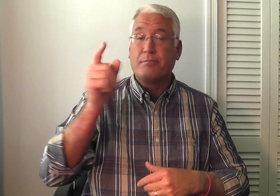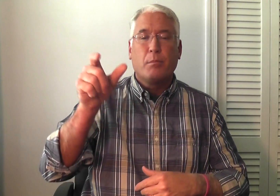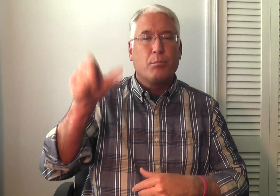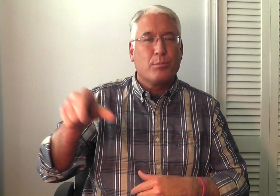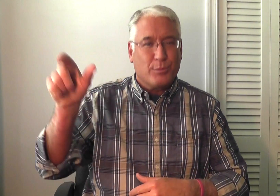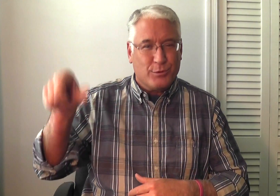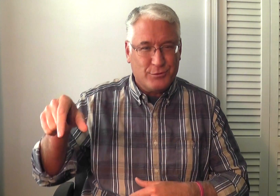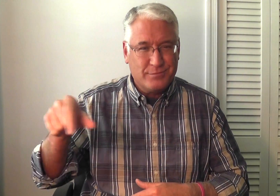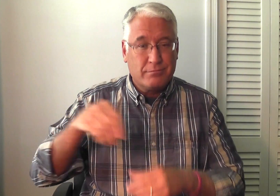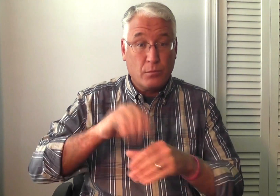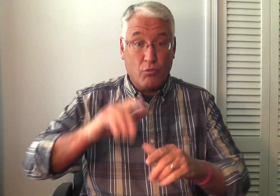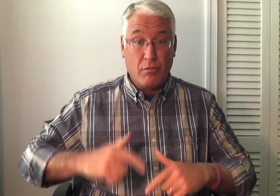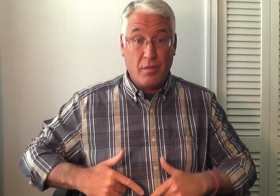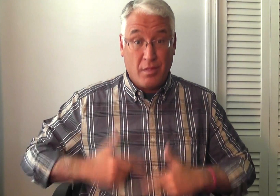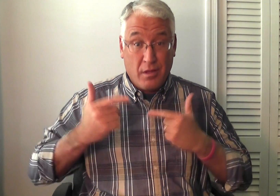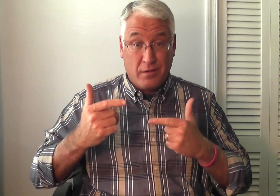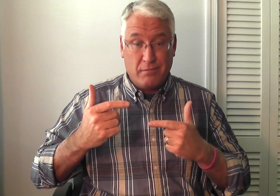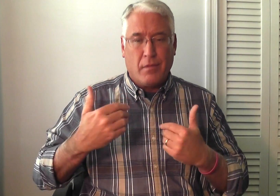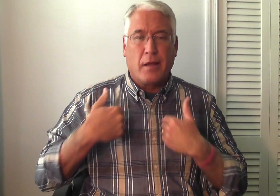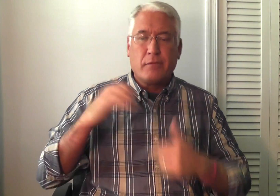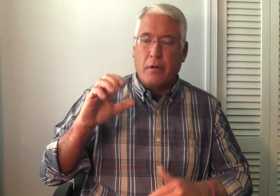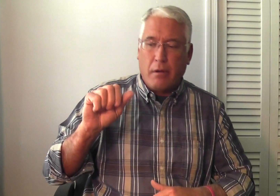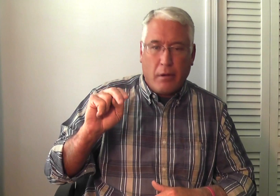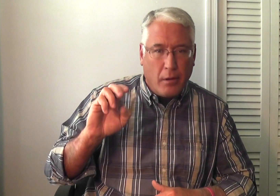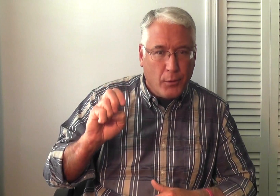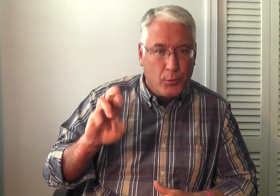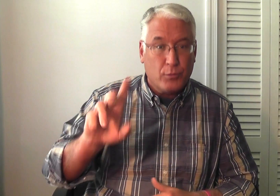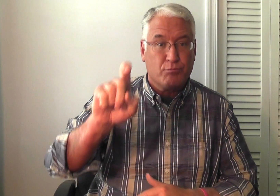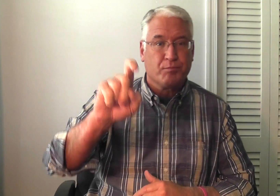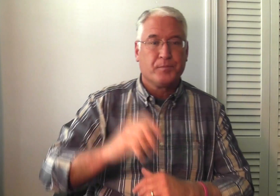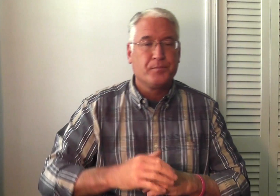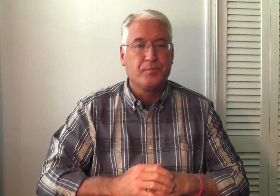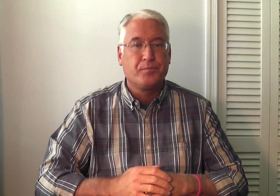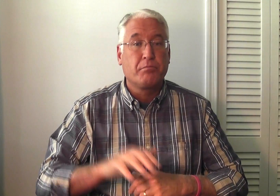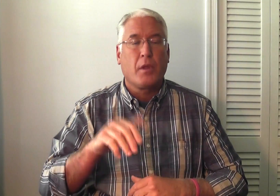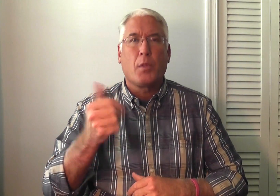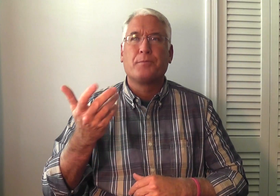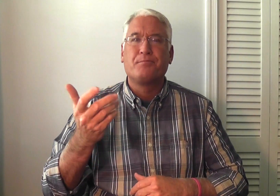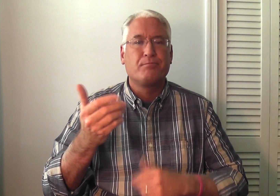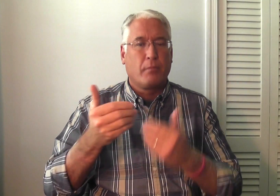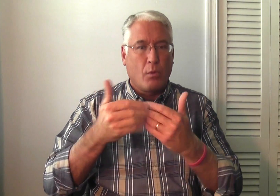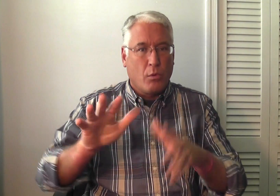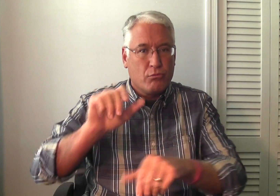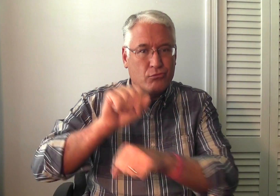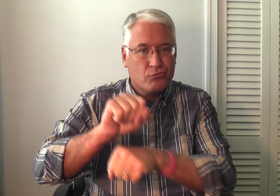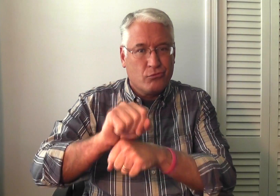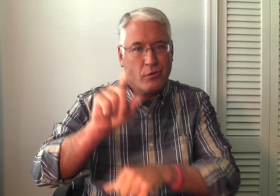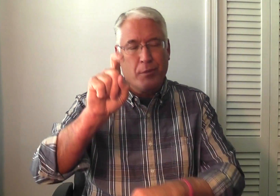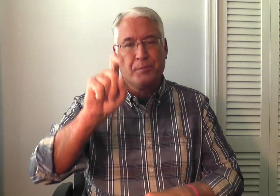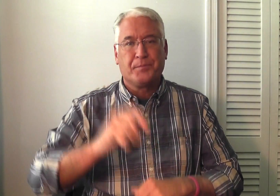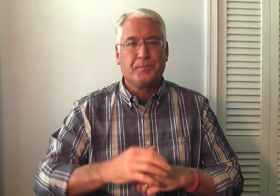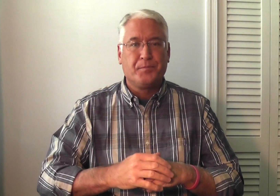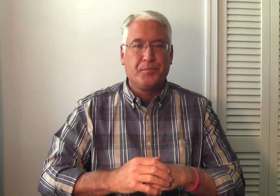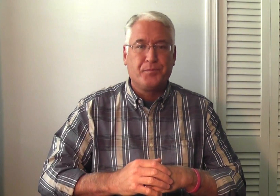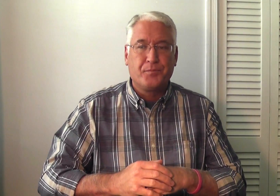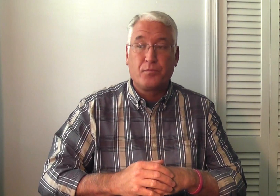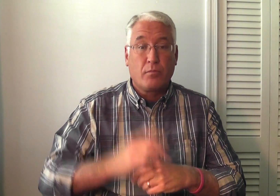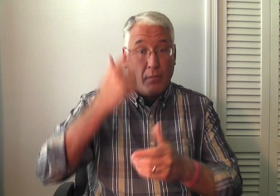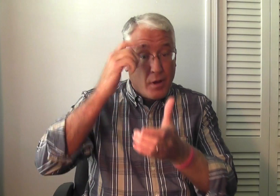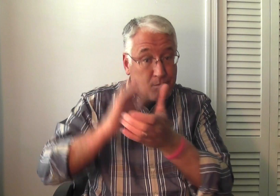Do you have people in your life, maybe a person that has cancer or lost someone that lost